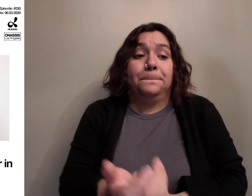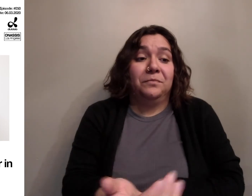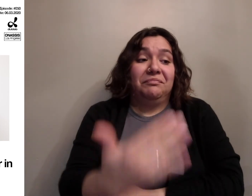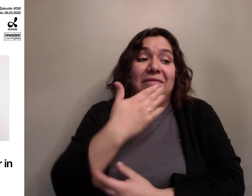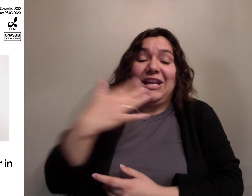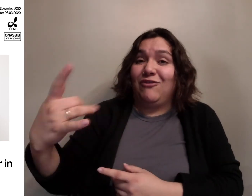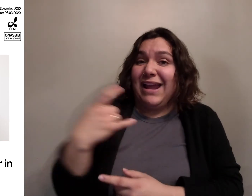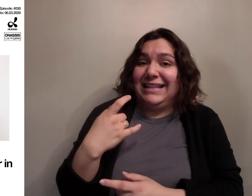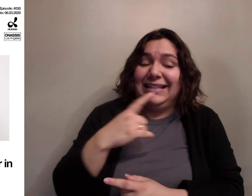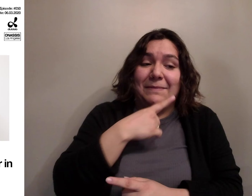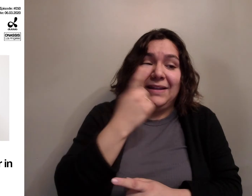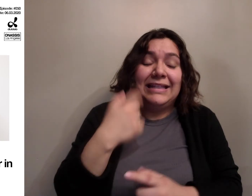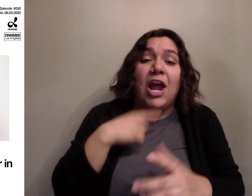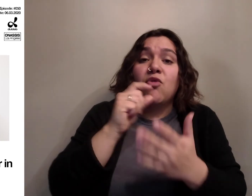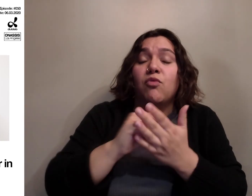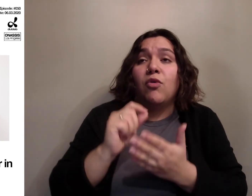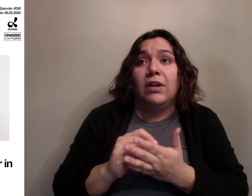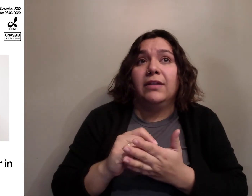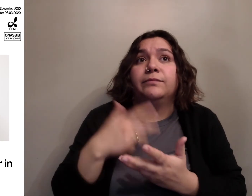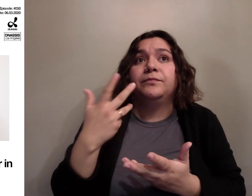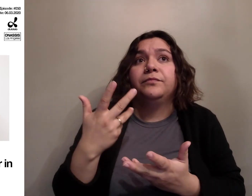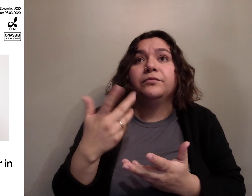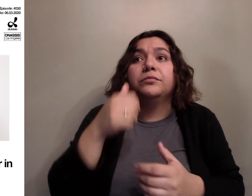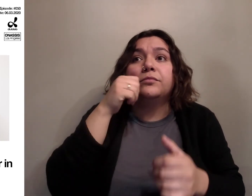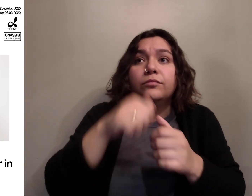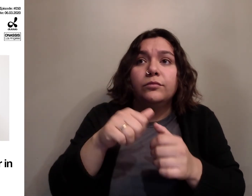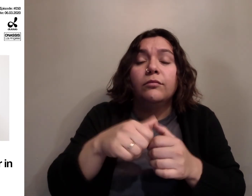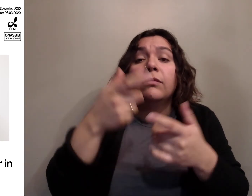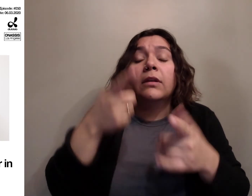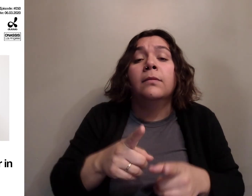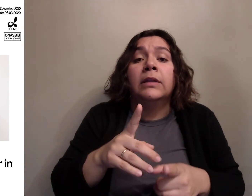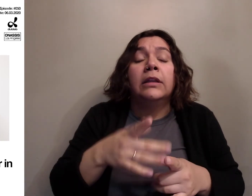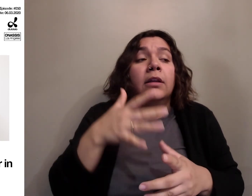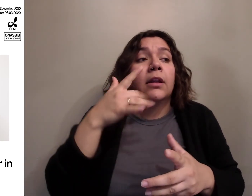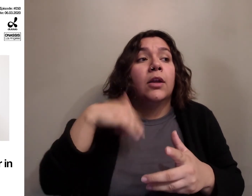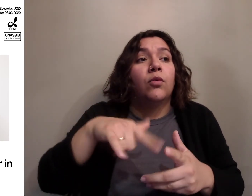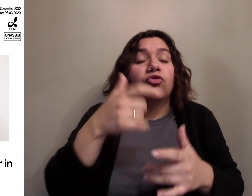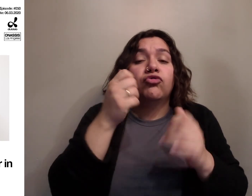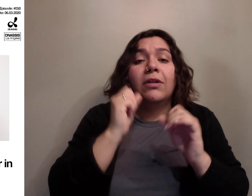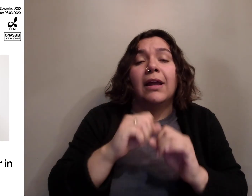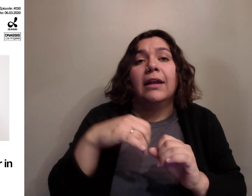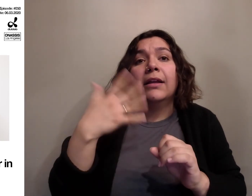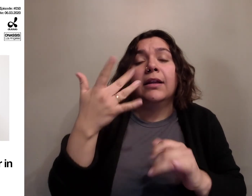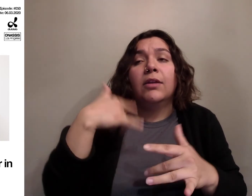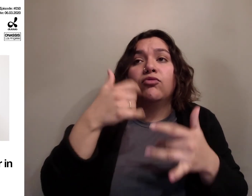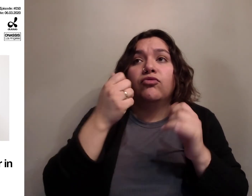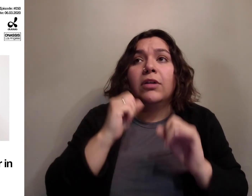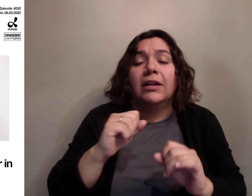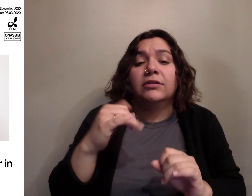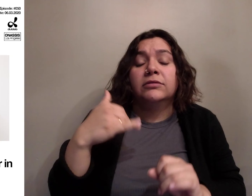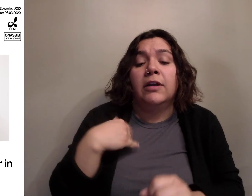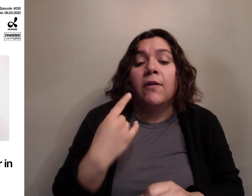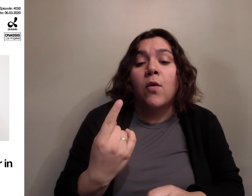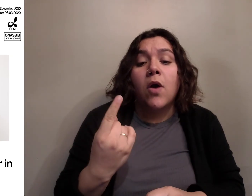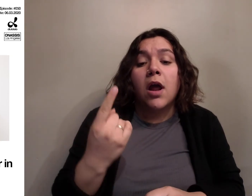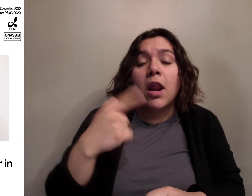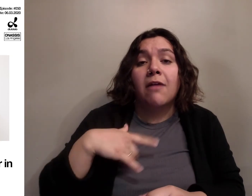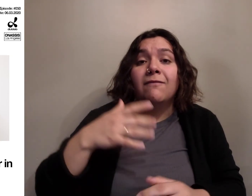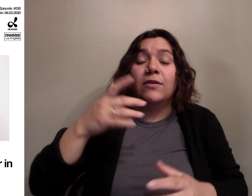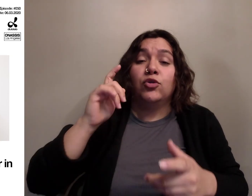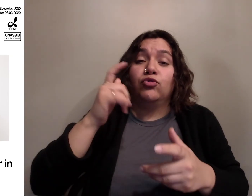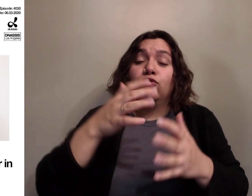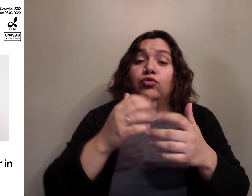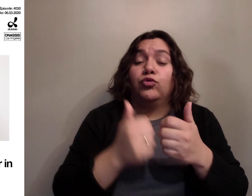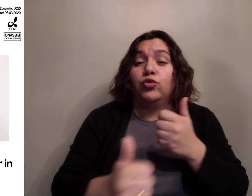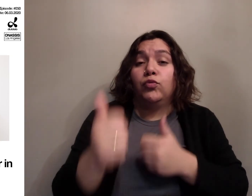When did you write this? This was actually, thank you for asking, because I wrote it when, do you remember when they were